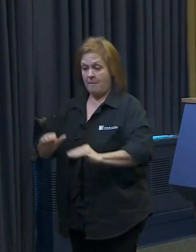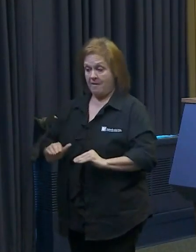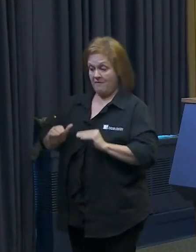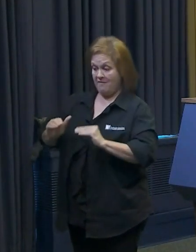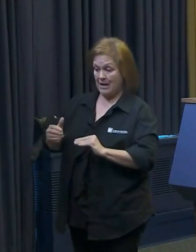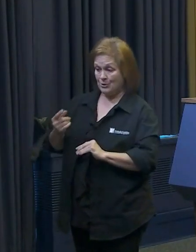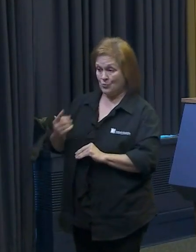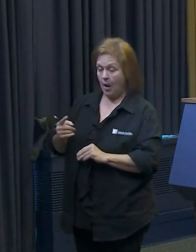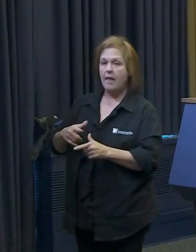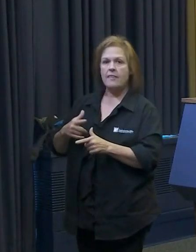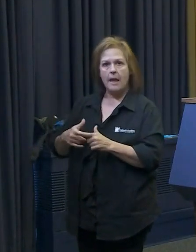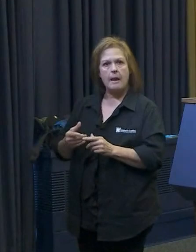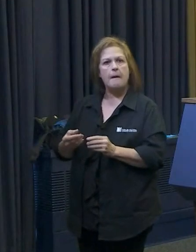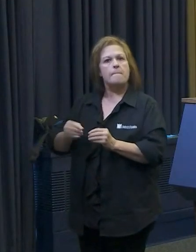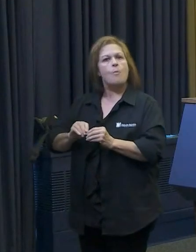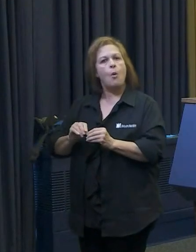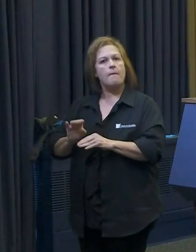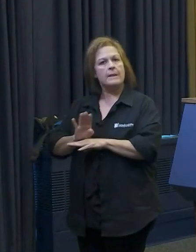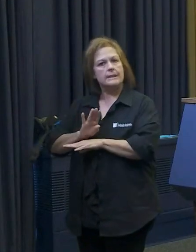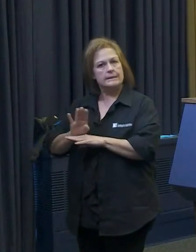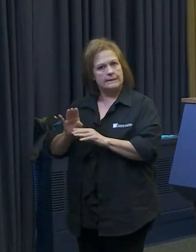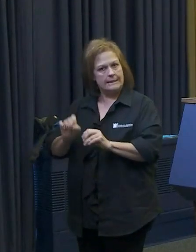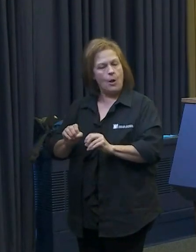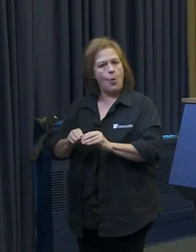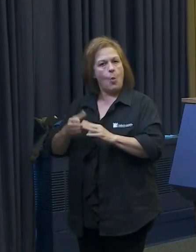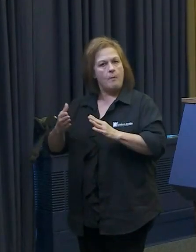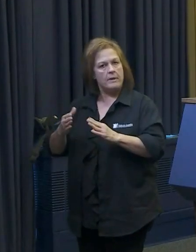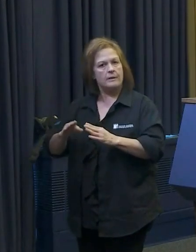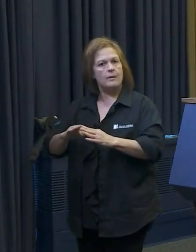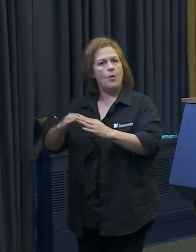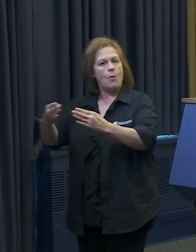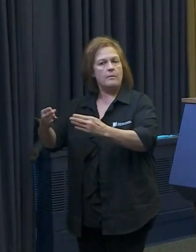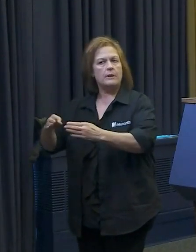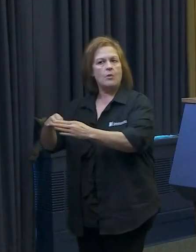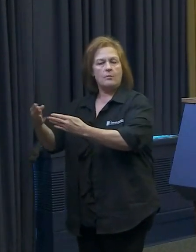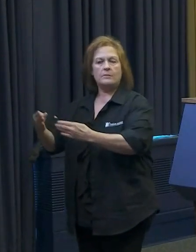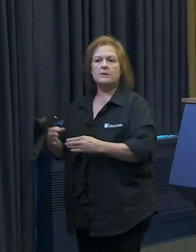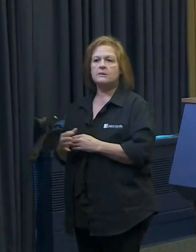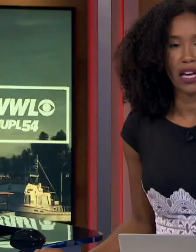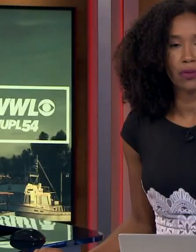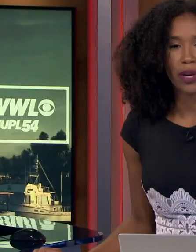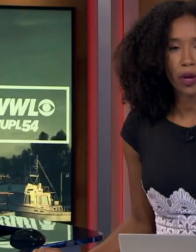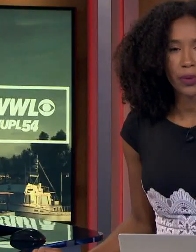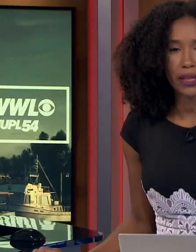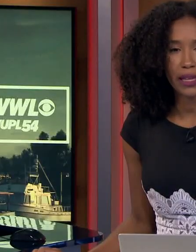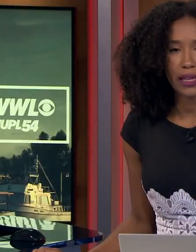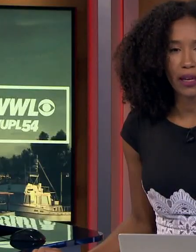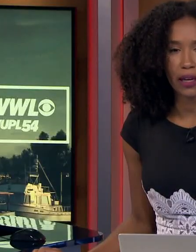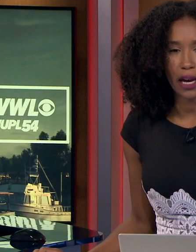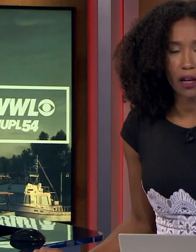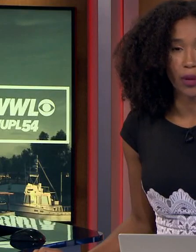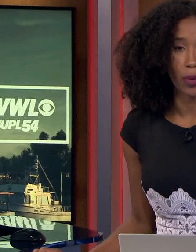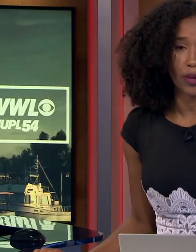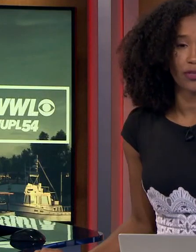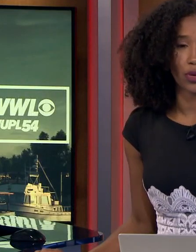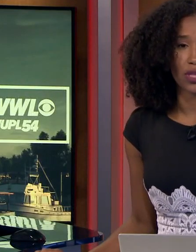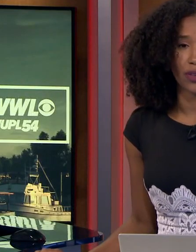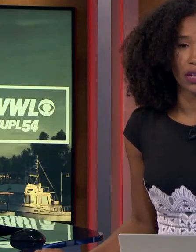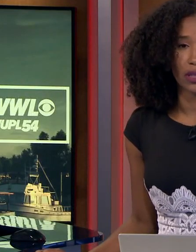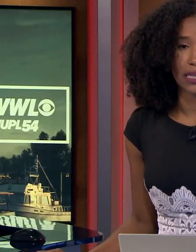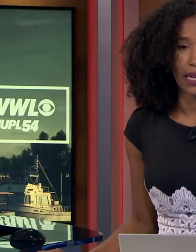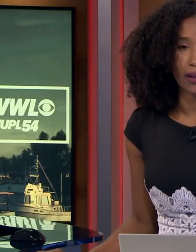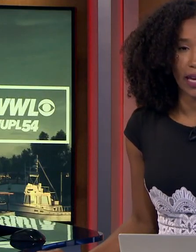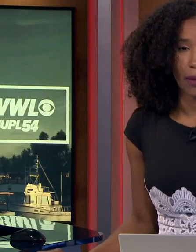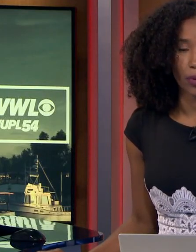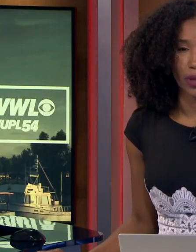largely on the infected person and health professionals, not businesses and reopening the economy will be the focus